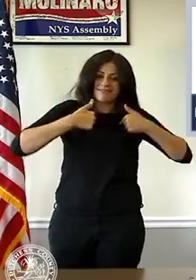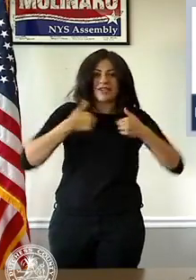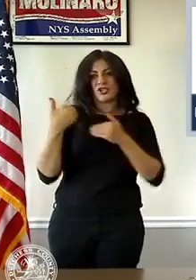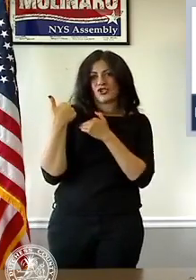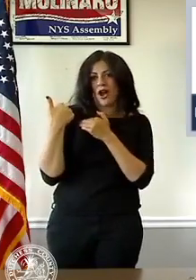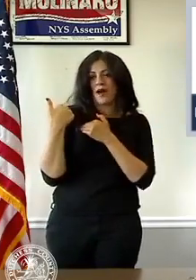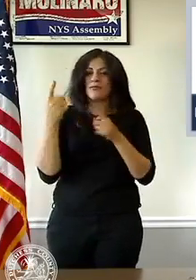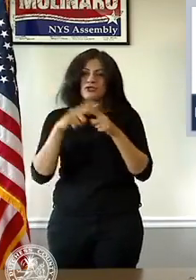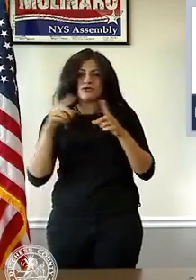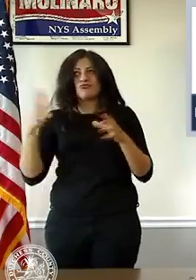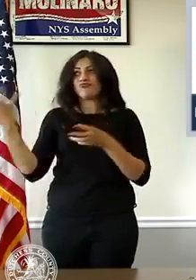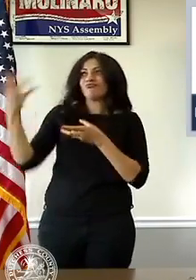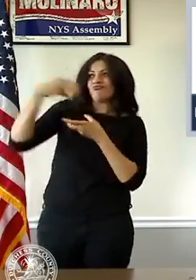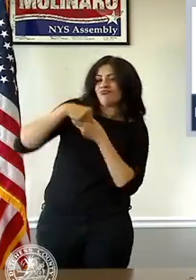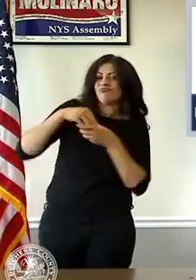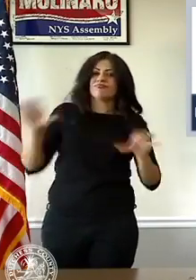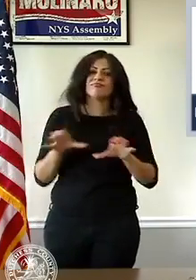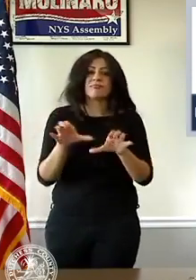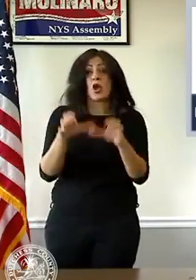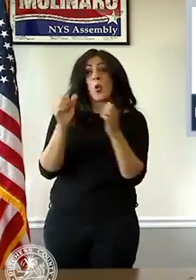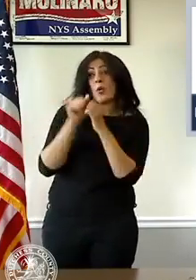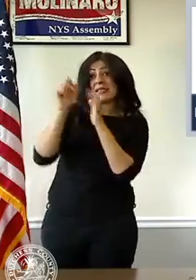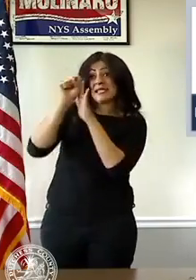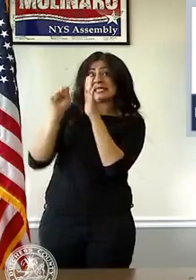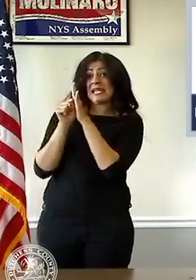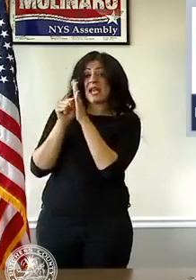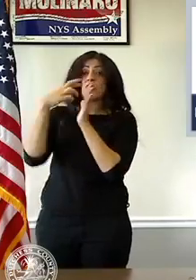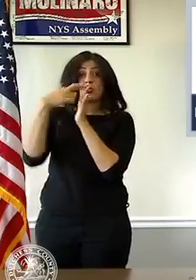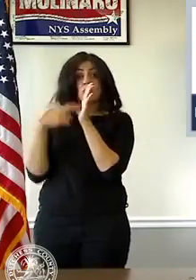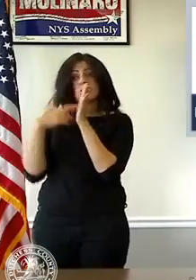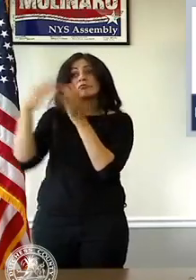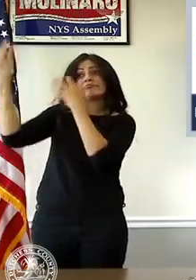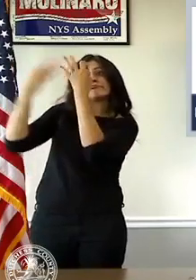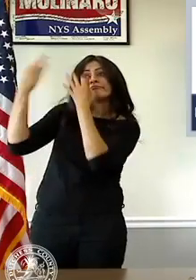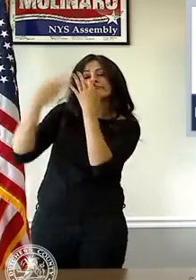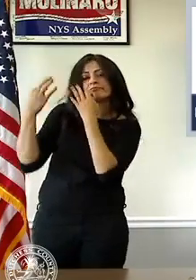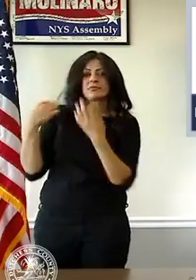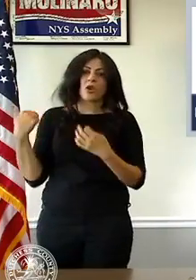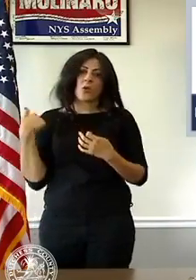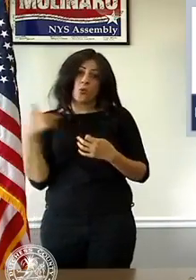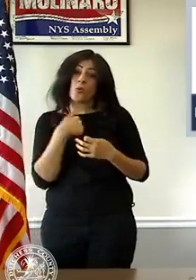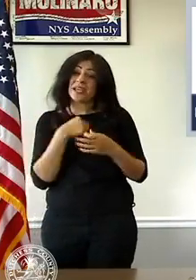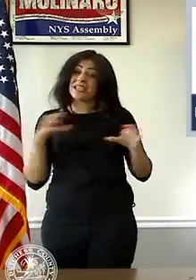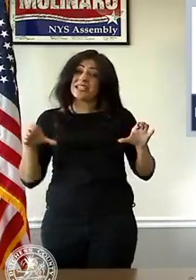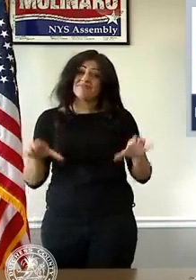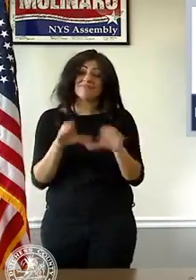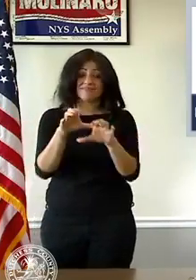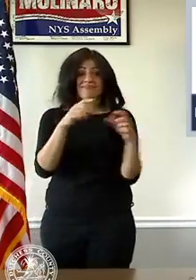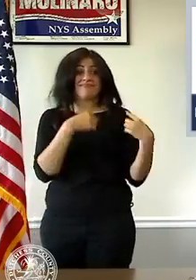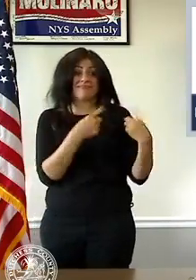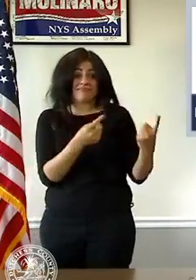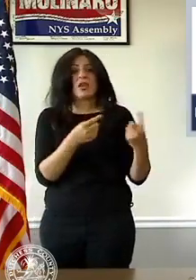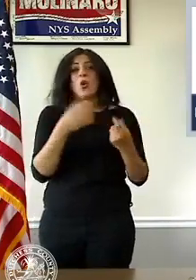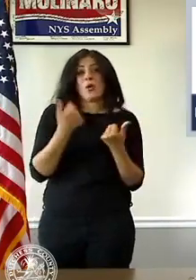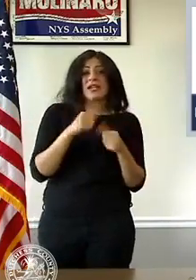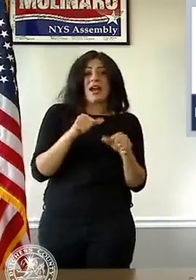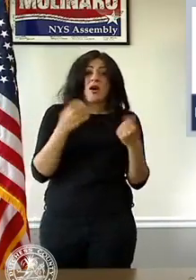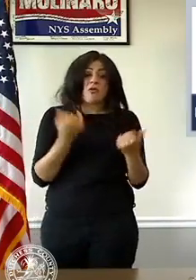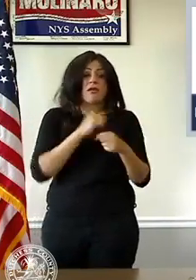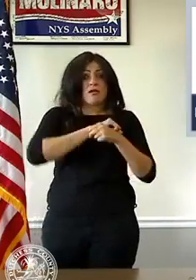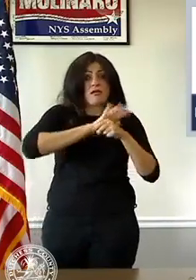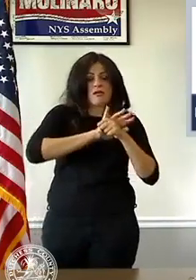with state guidance, we effectively do that. We are now clawing our way out of this pandemic, and we are